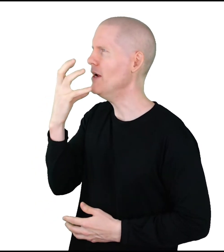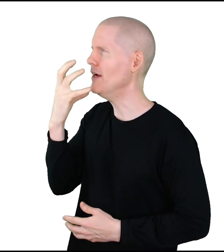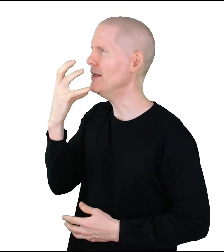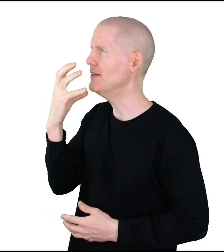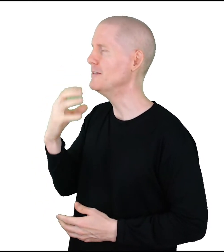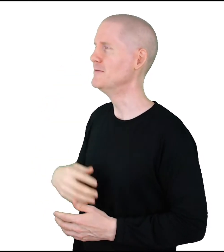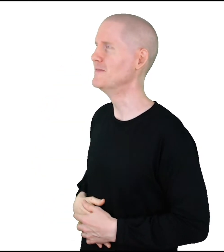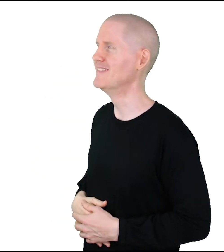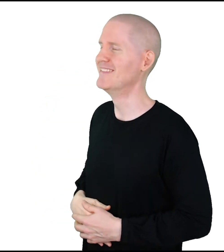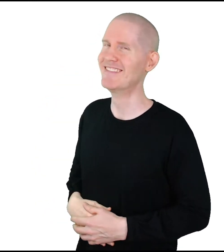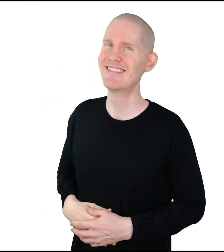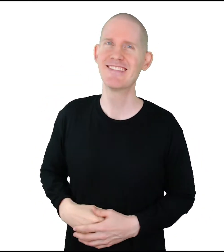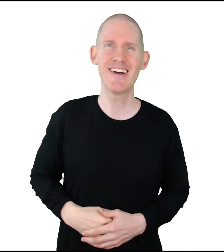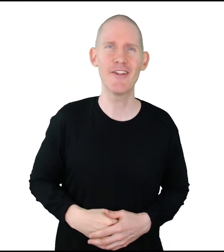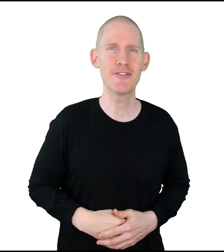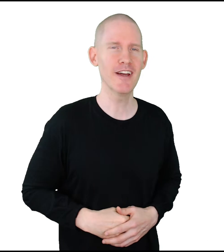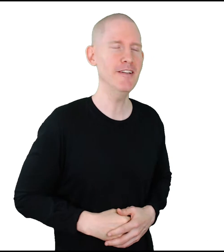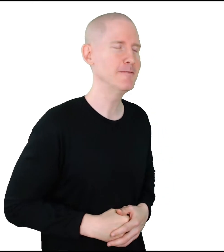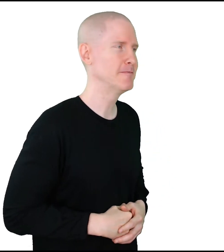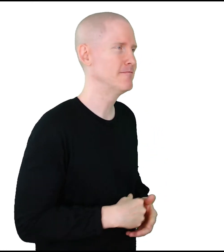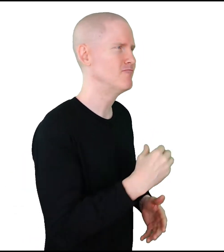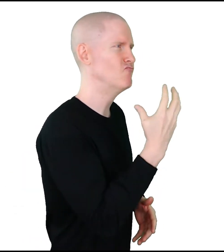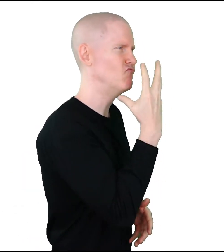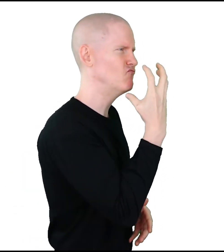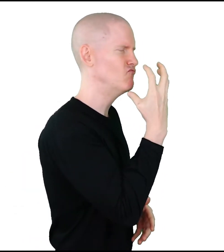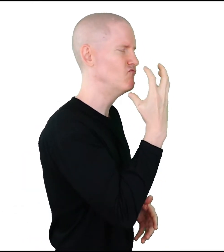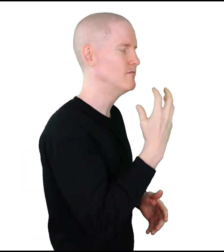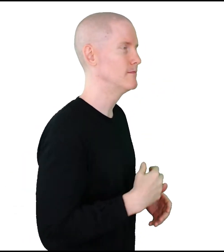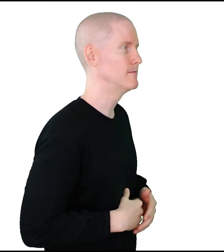Mad. Other side.